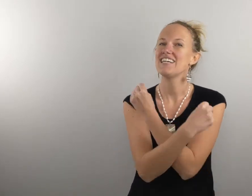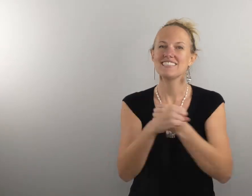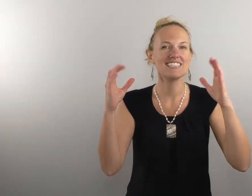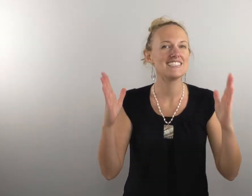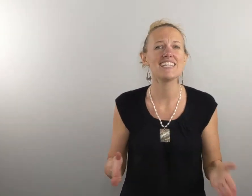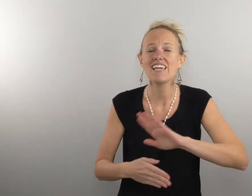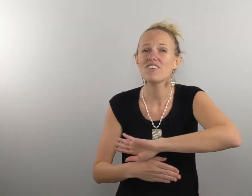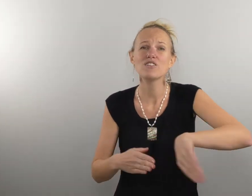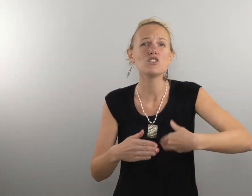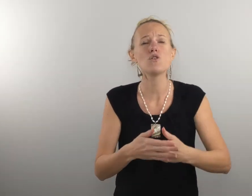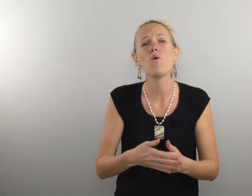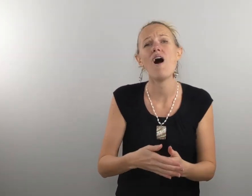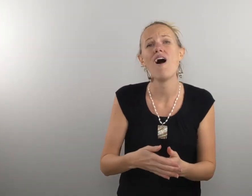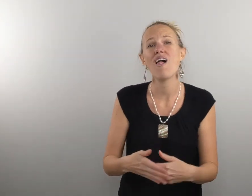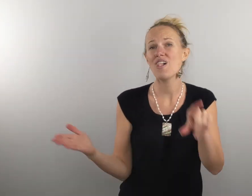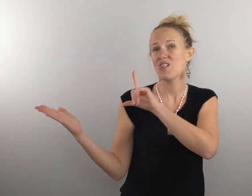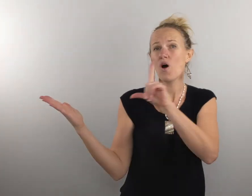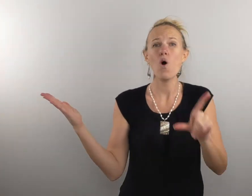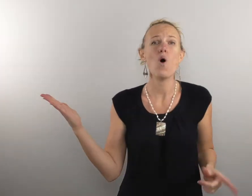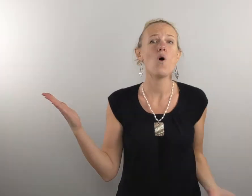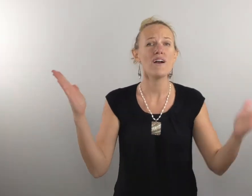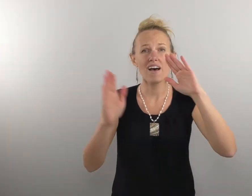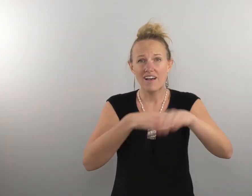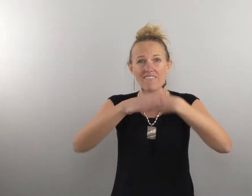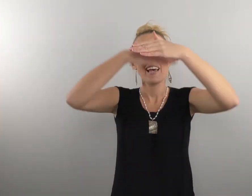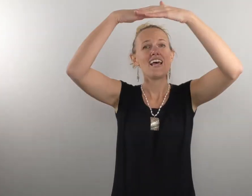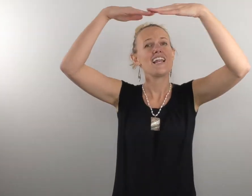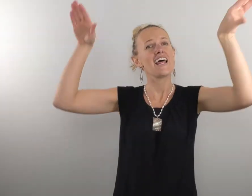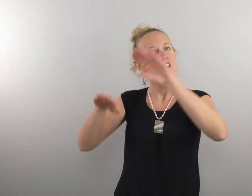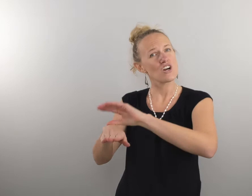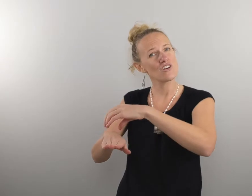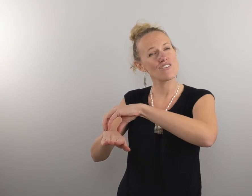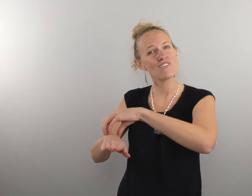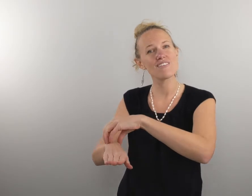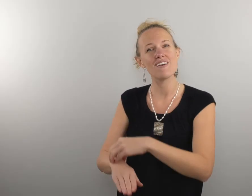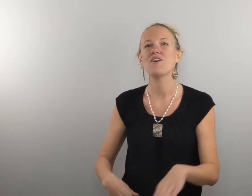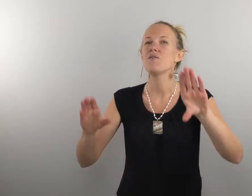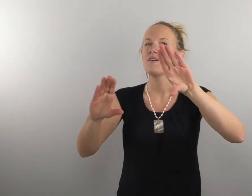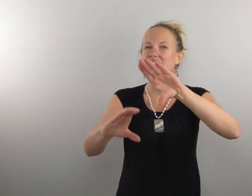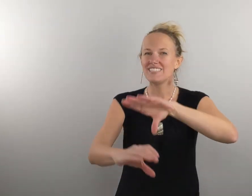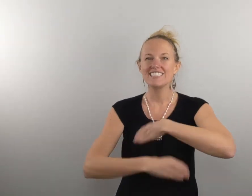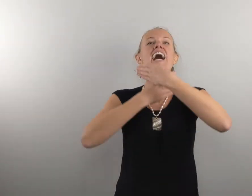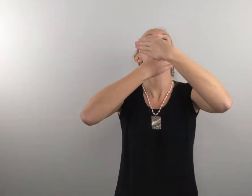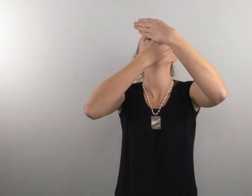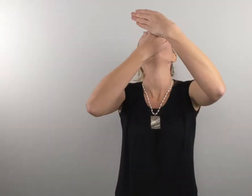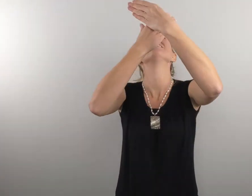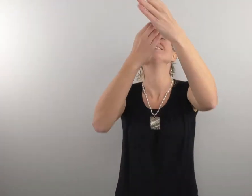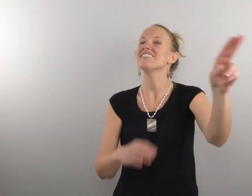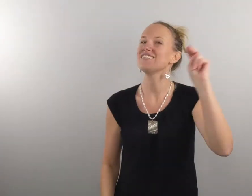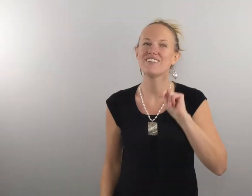Jesus is Savior to all, Lord of heaven and earth. Shout to